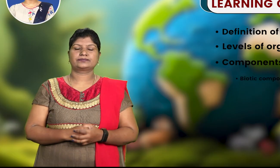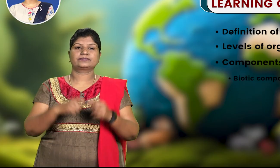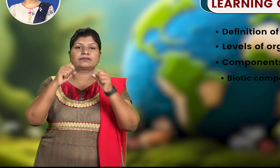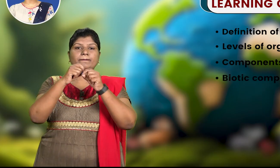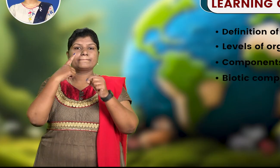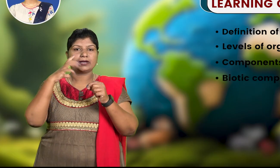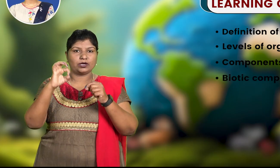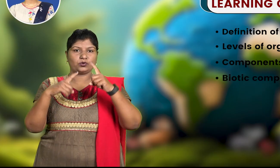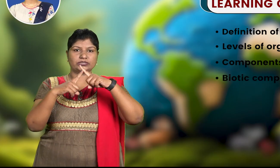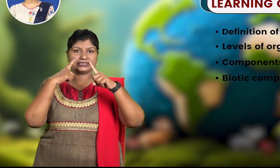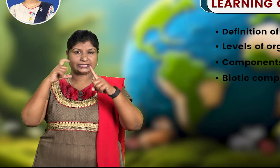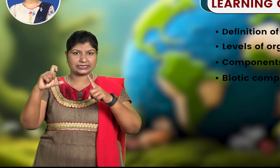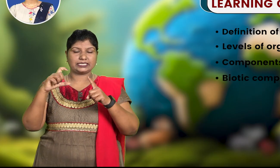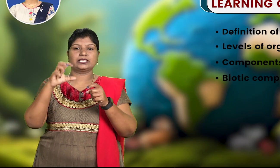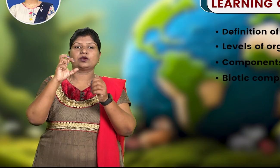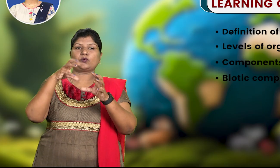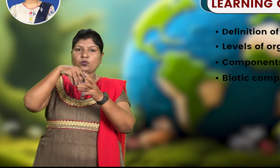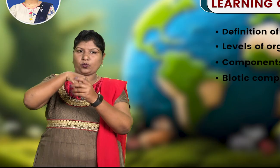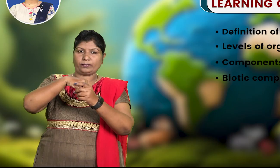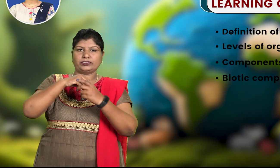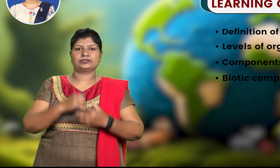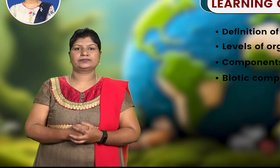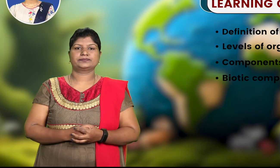biotic components,